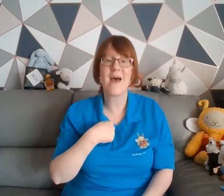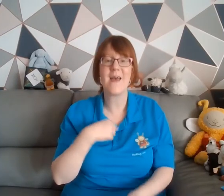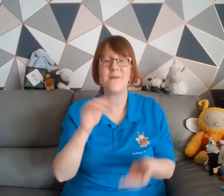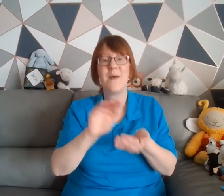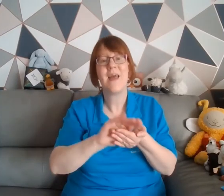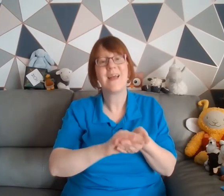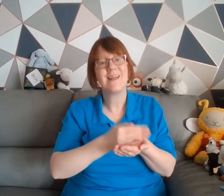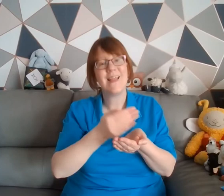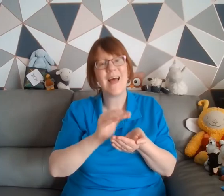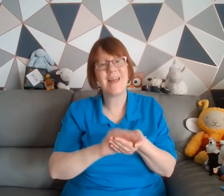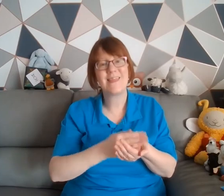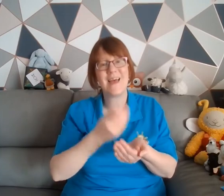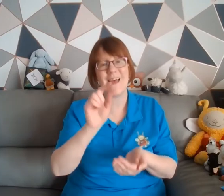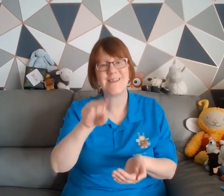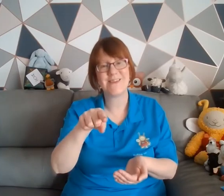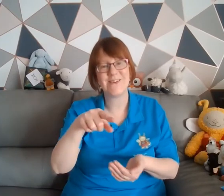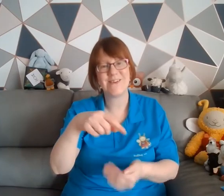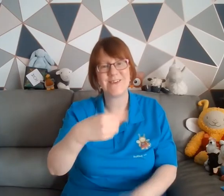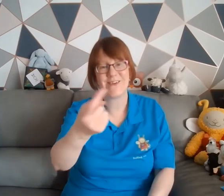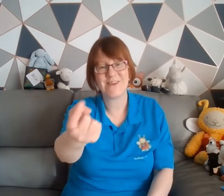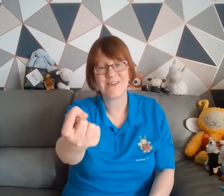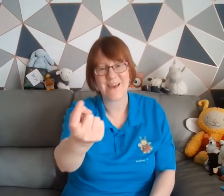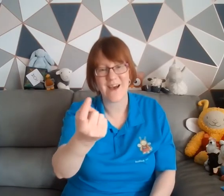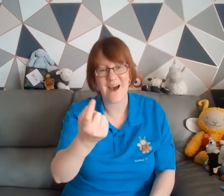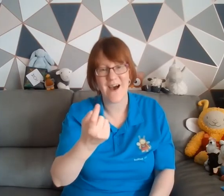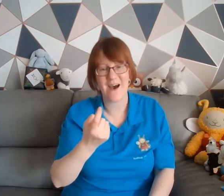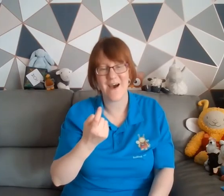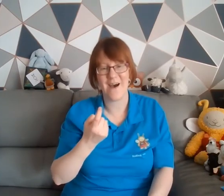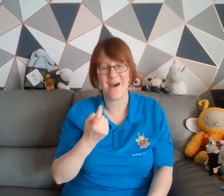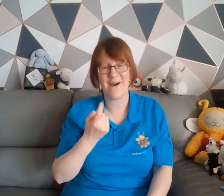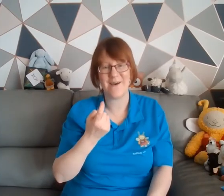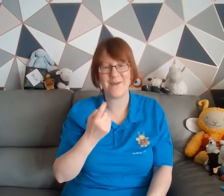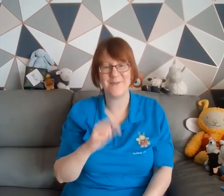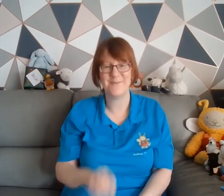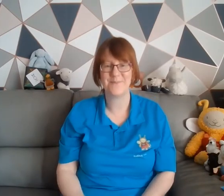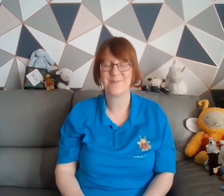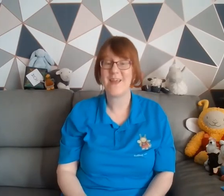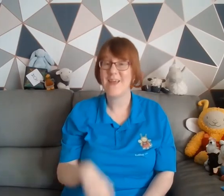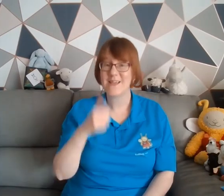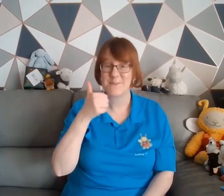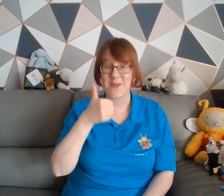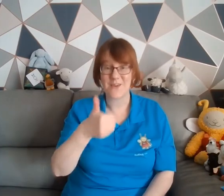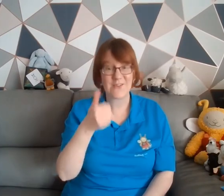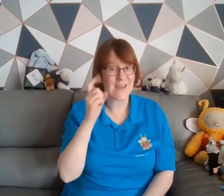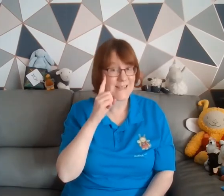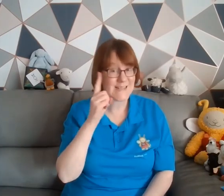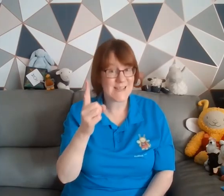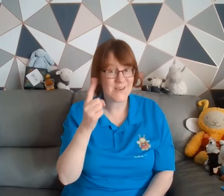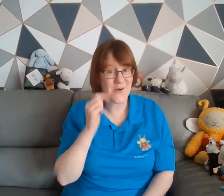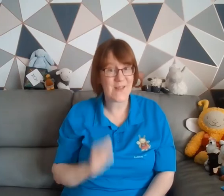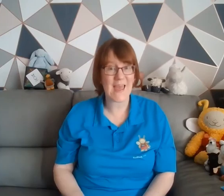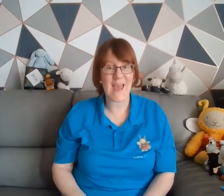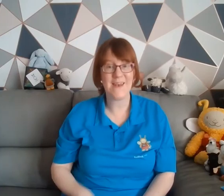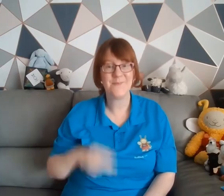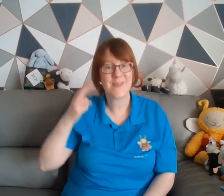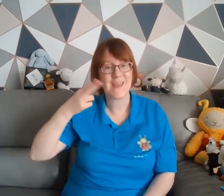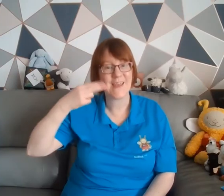I am glad that you could come. It's been great seeing you all again, hearing